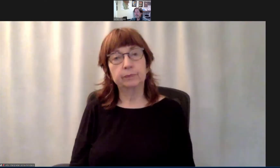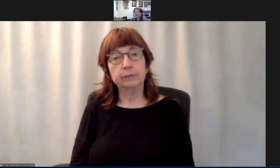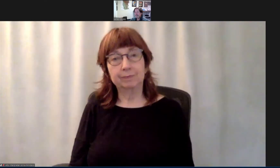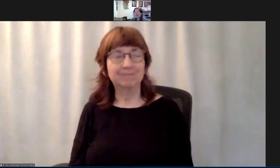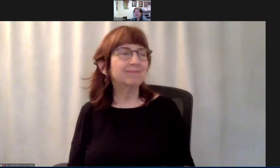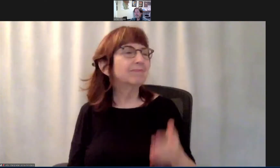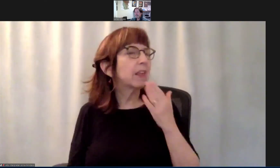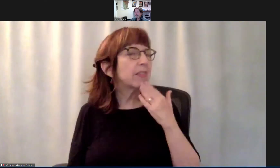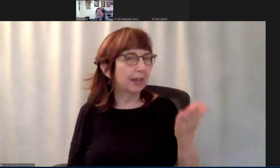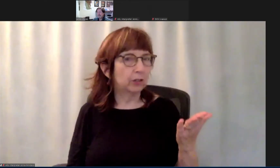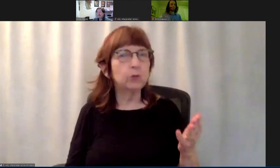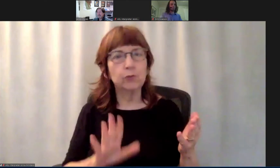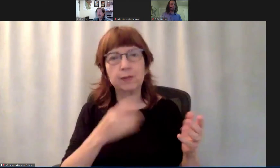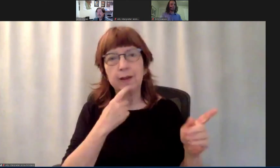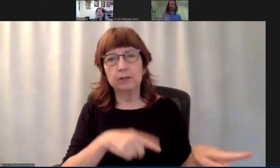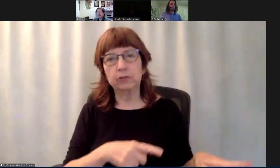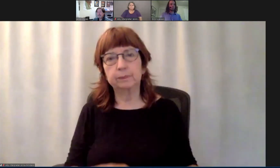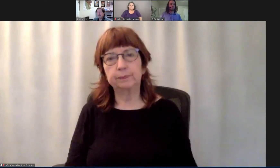Thank you very much.